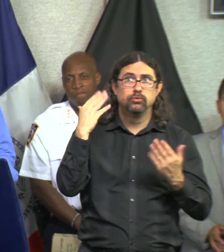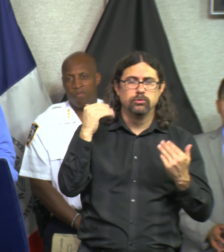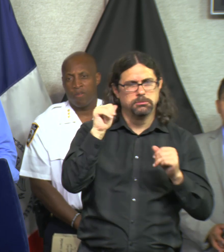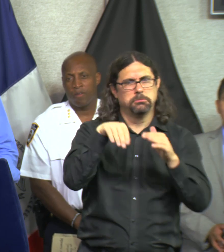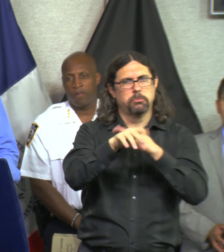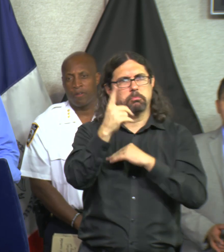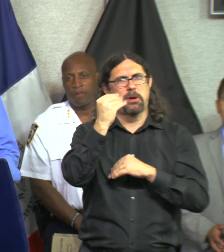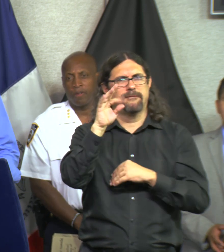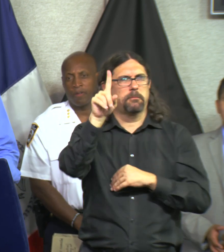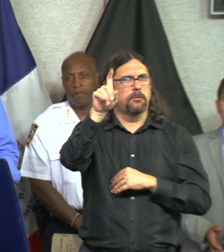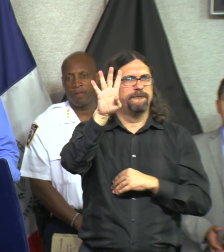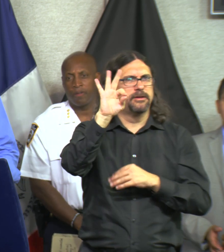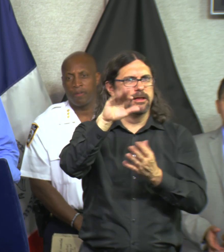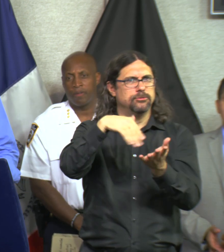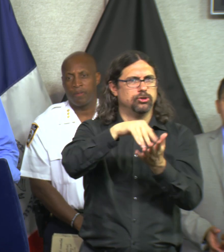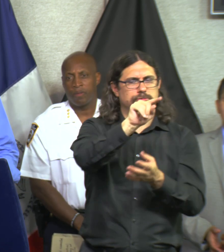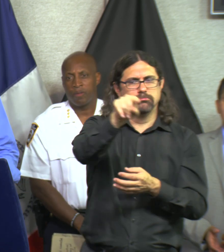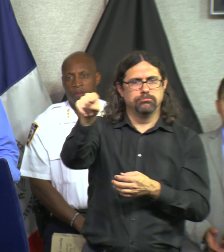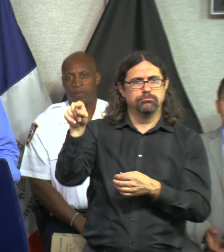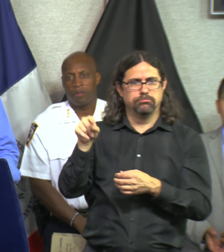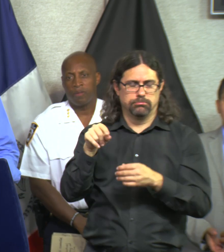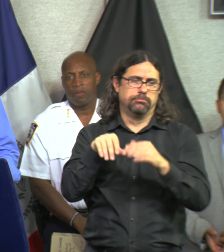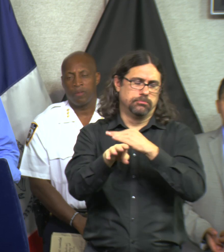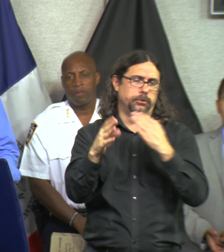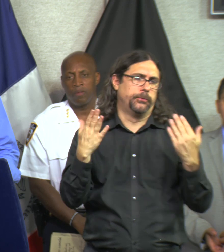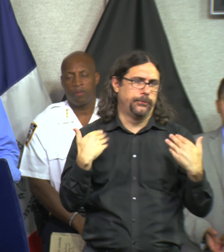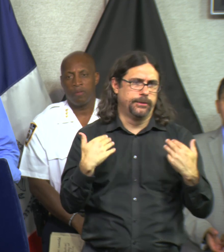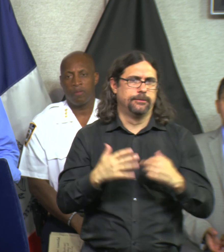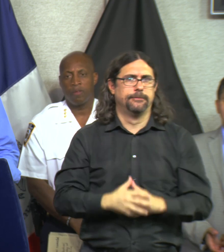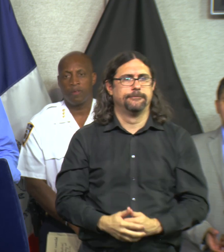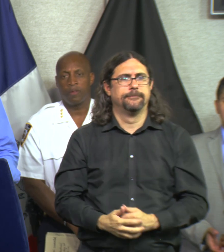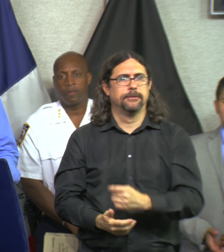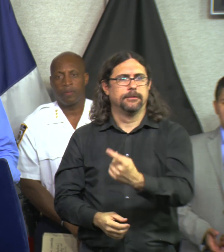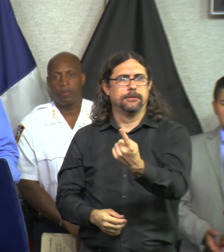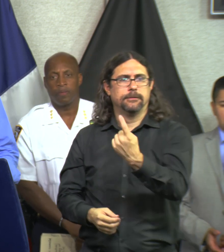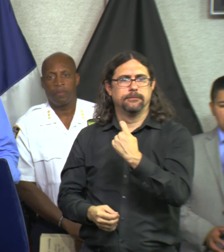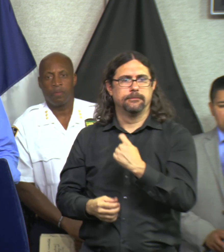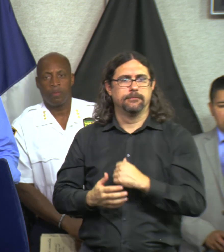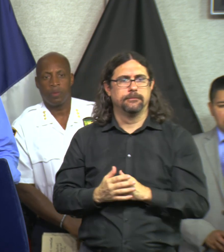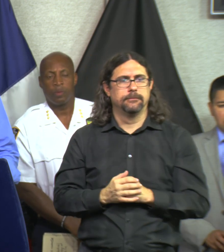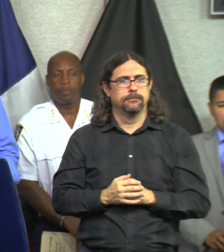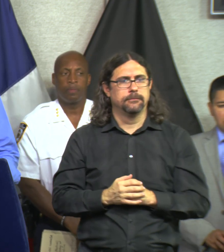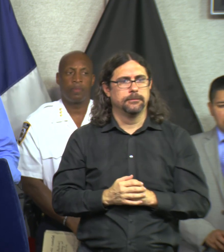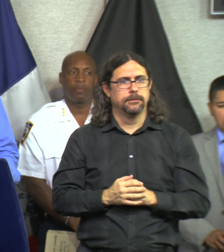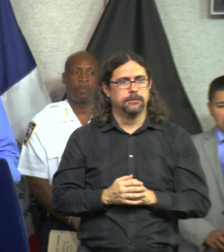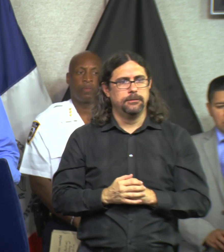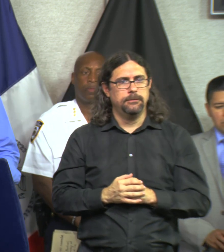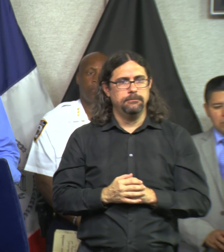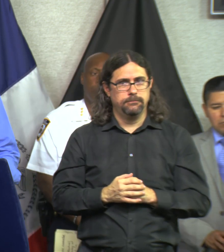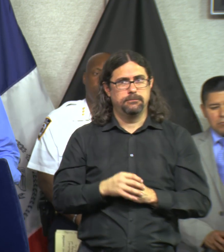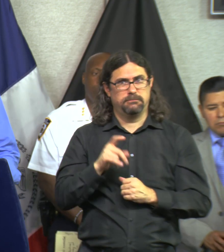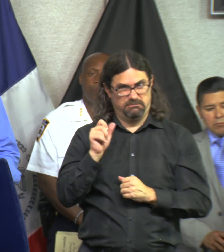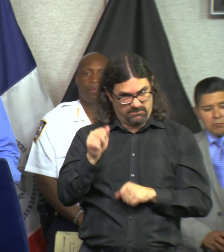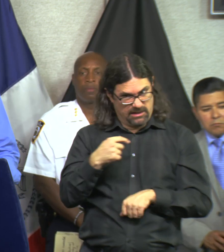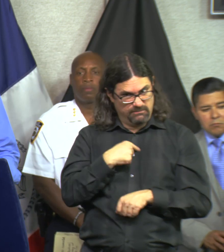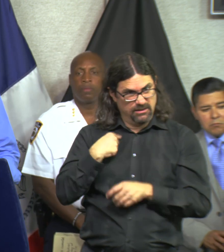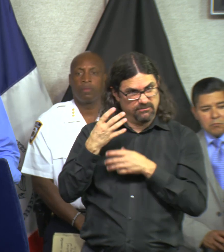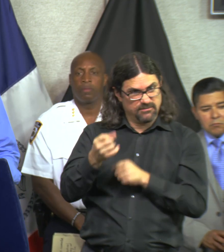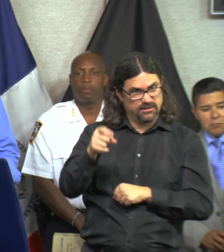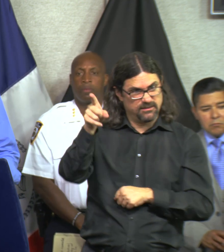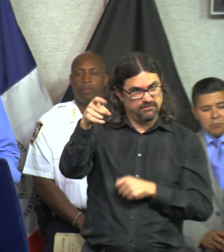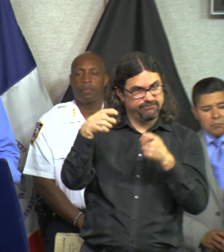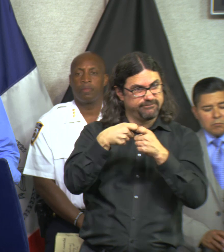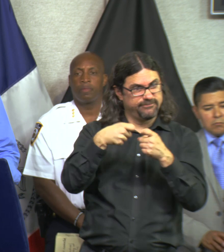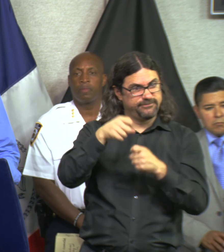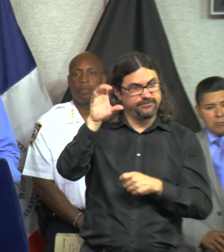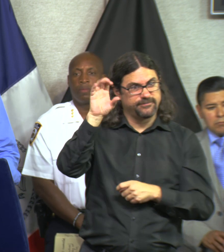right now is, can we trust Con Ed, not only because of the blackout, but because of the response to the blackout? When they say